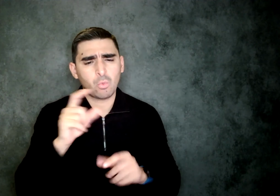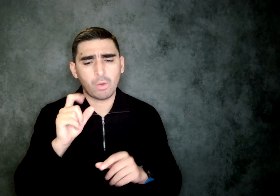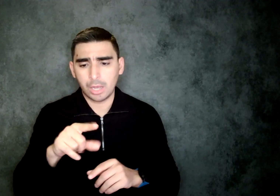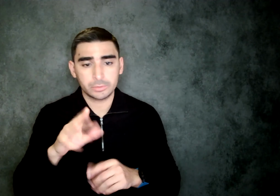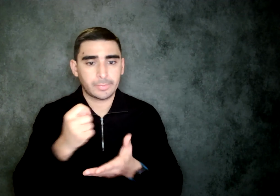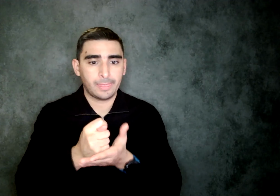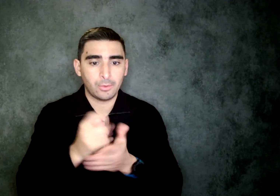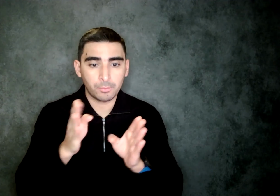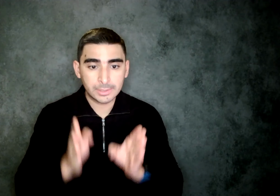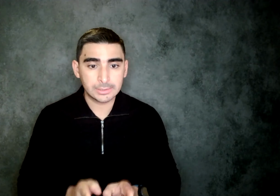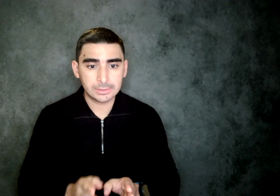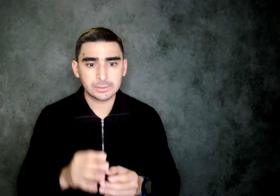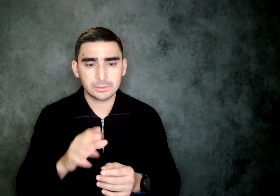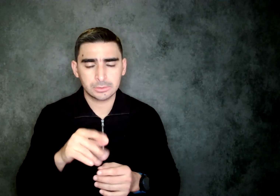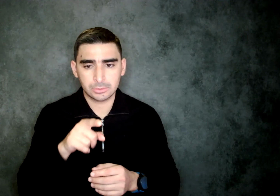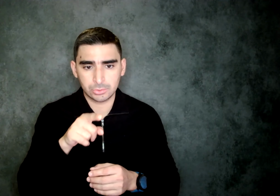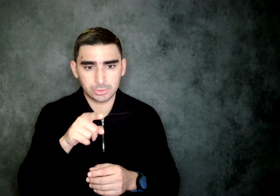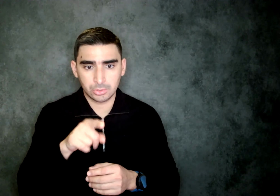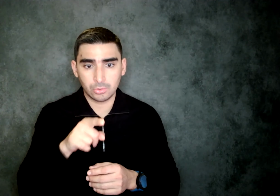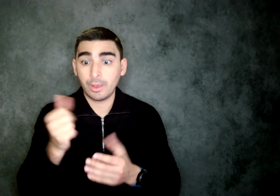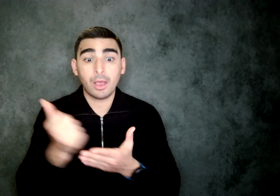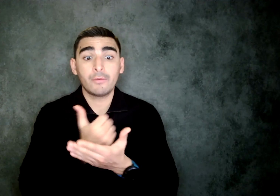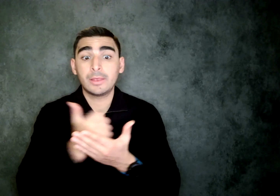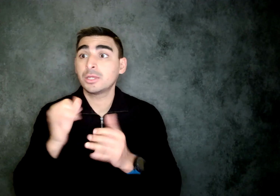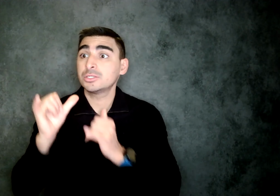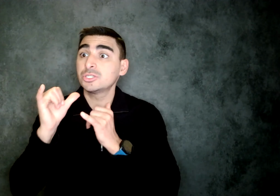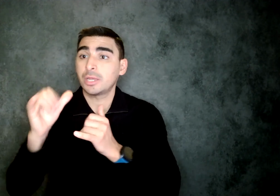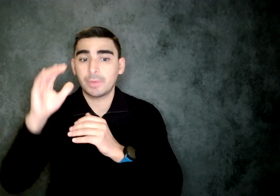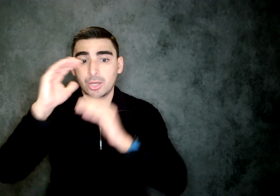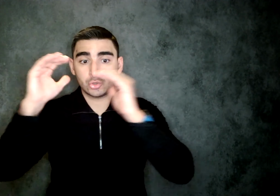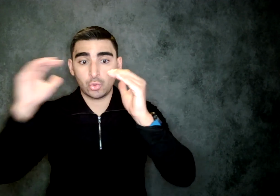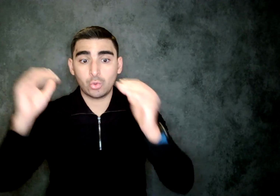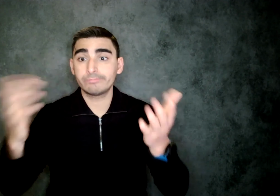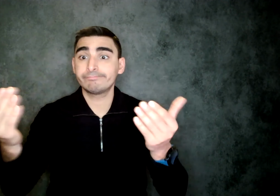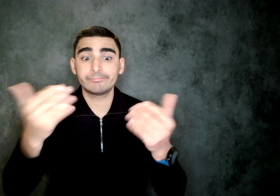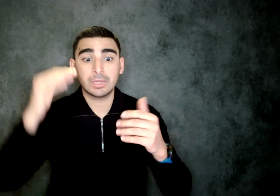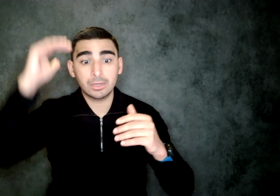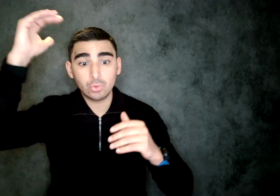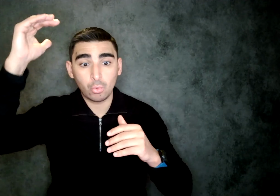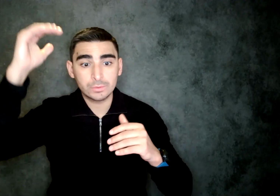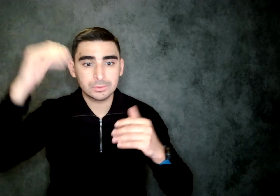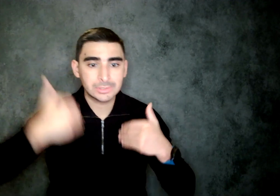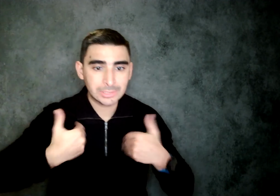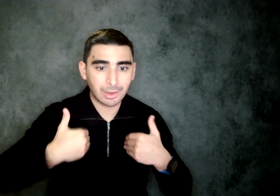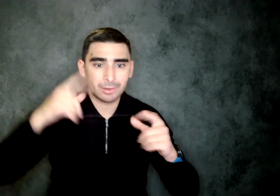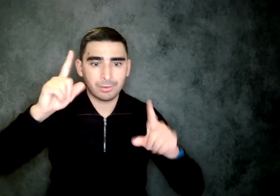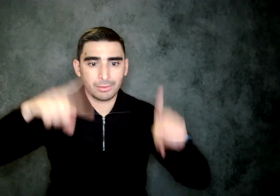to serve everything and just kind of have everybody show up and it's a smorgasbord of people, it's not working. Our